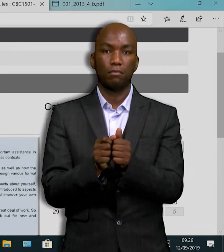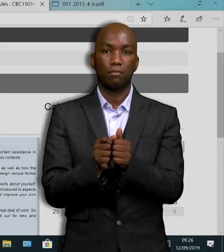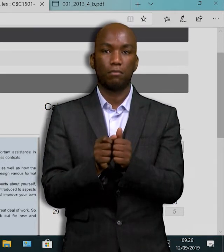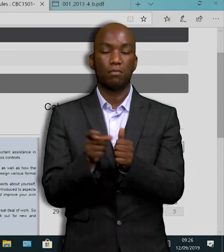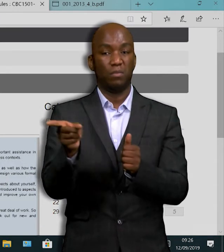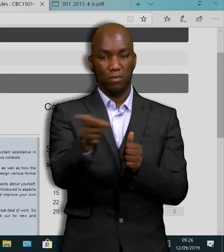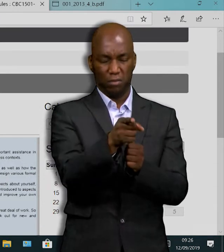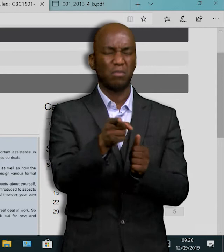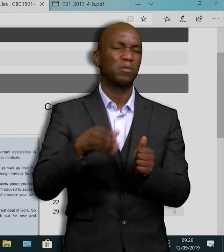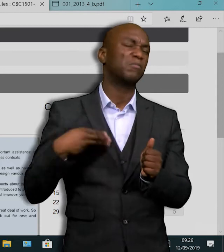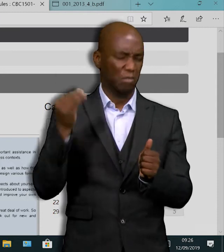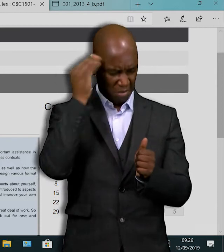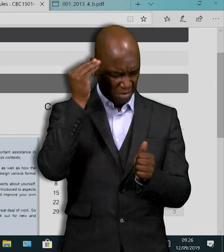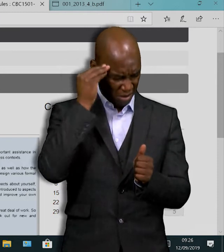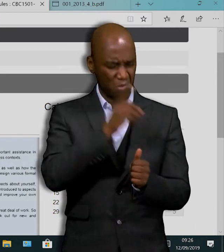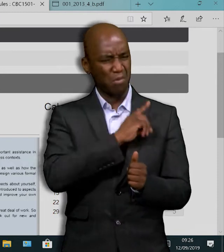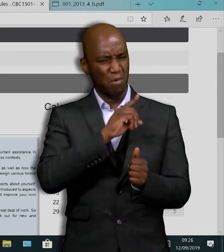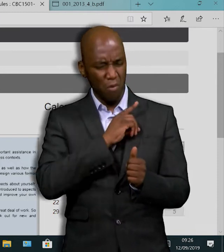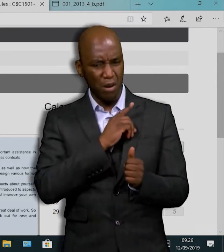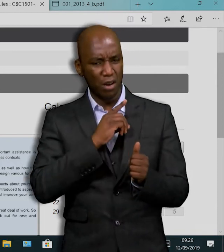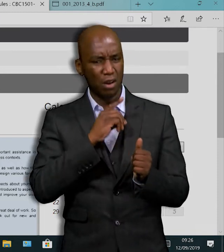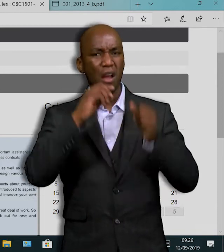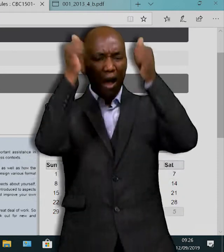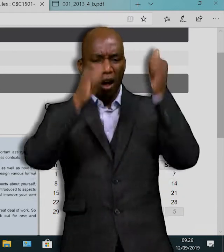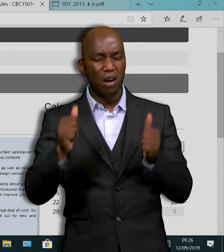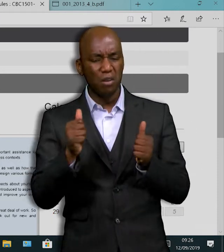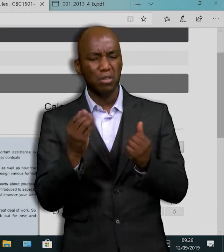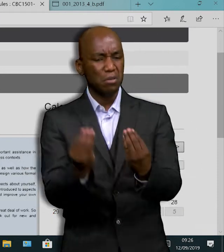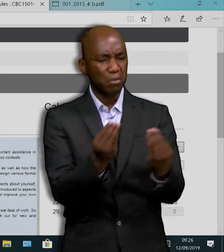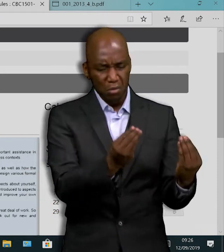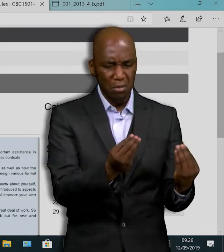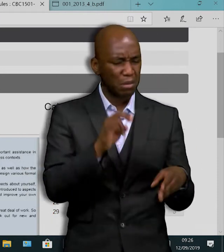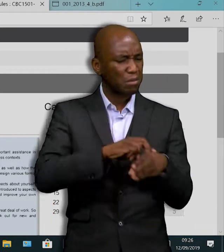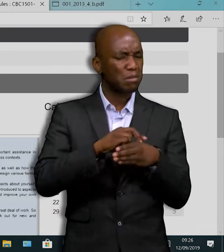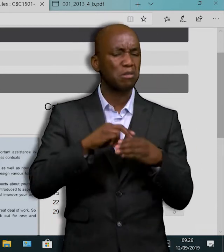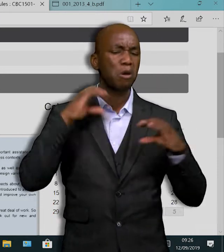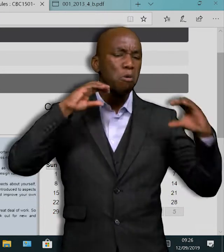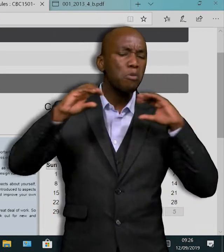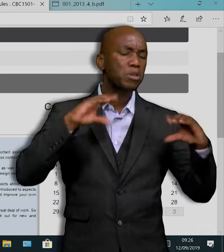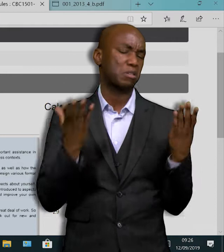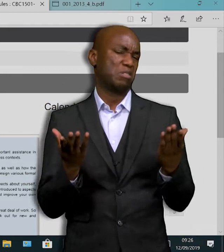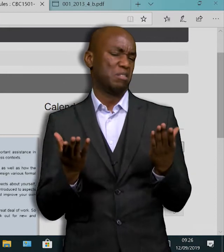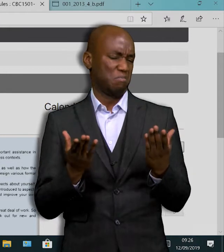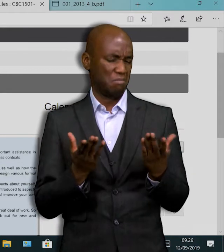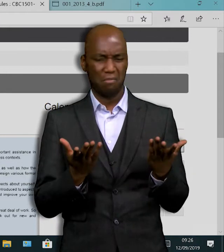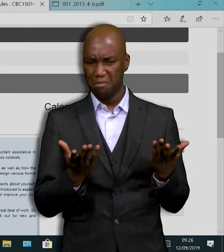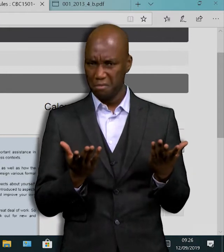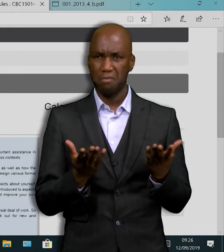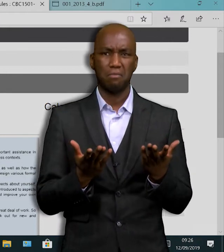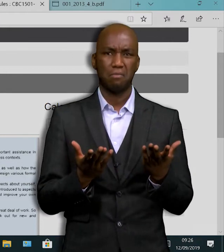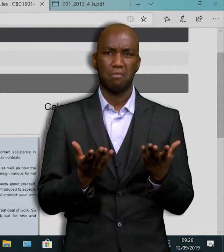You might want to know why accounting students need to complete a module in communication.